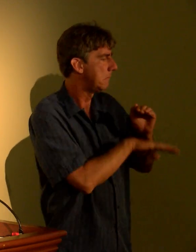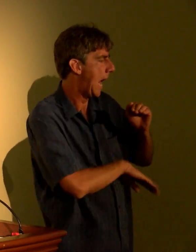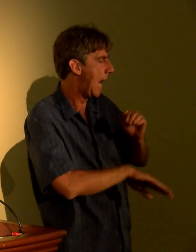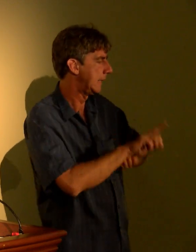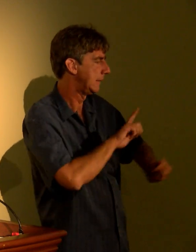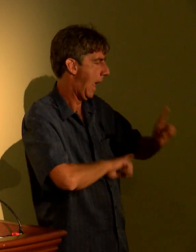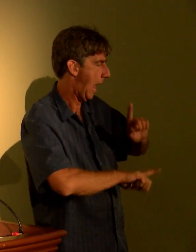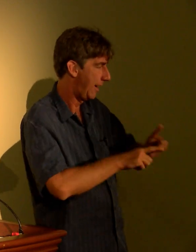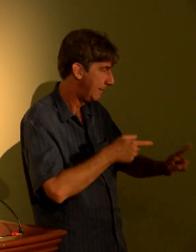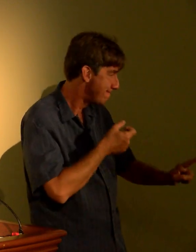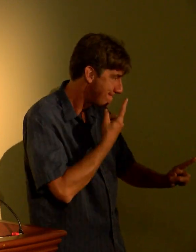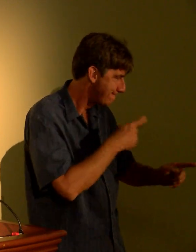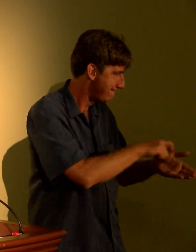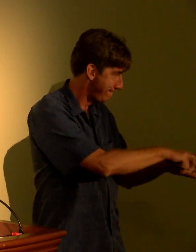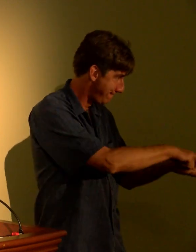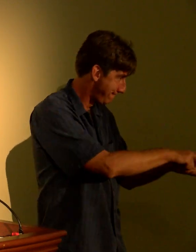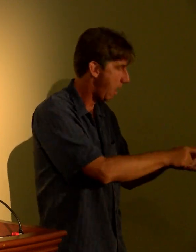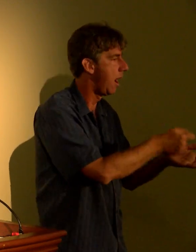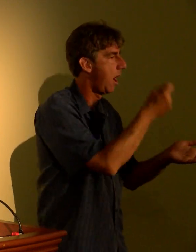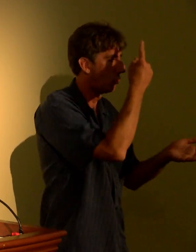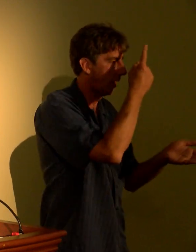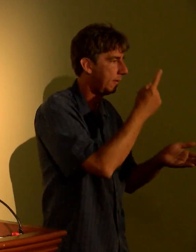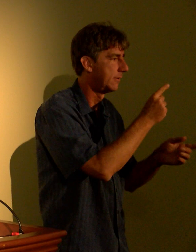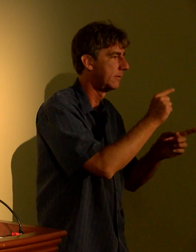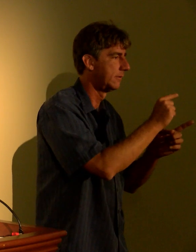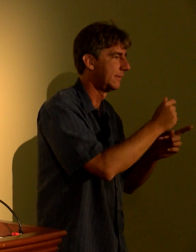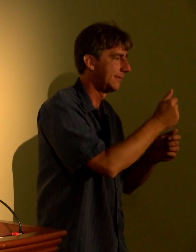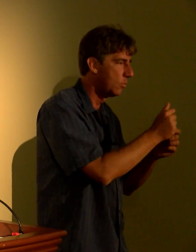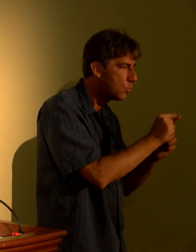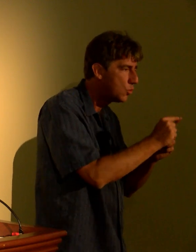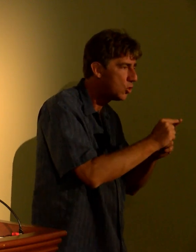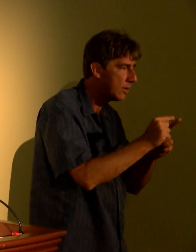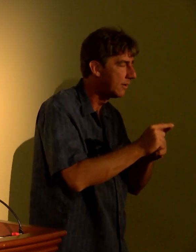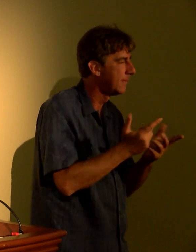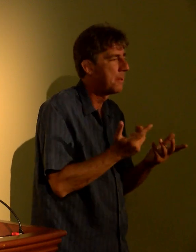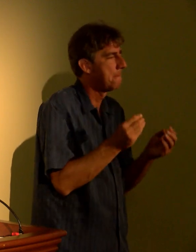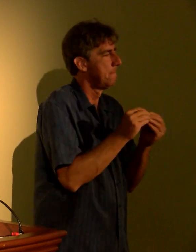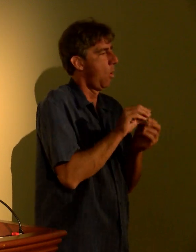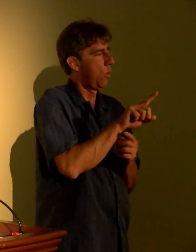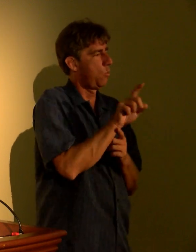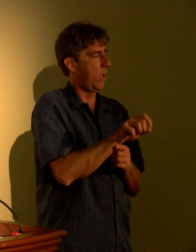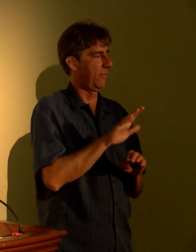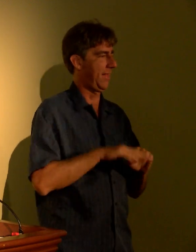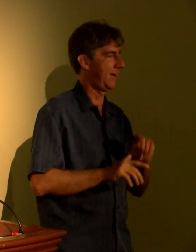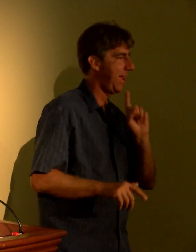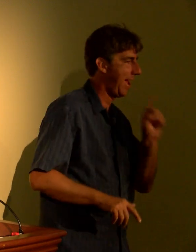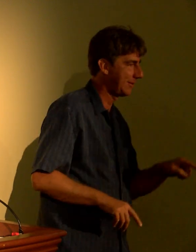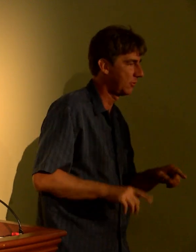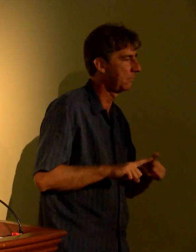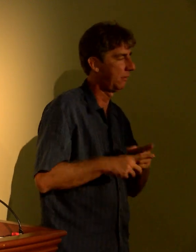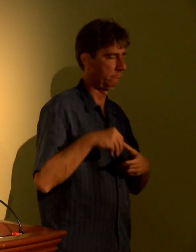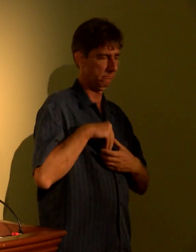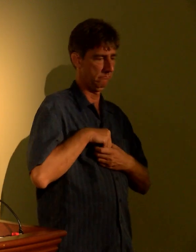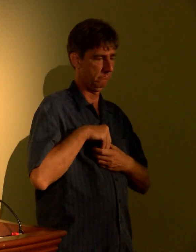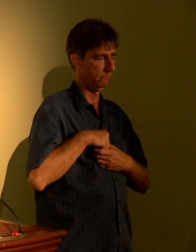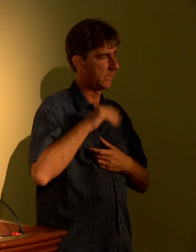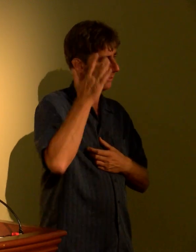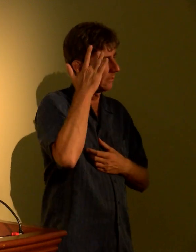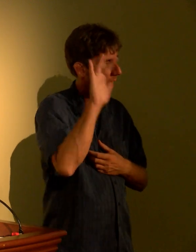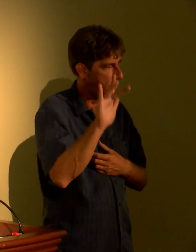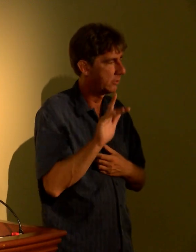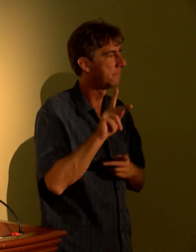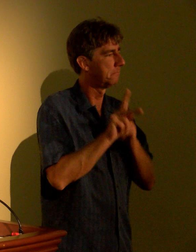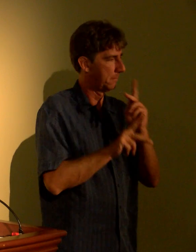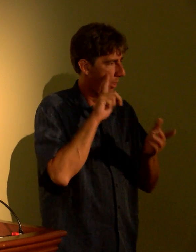understood. We just don't know. There are more questions than answers. But we do know that Brewster had a native intelligence that people